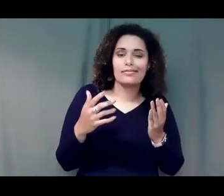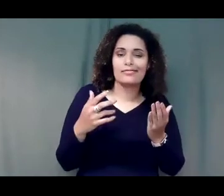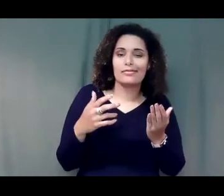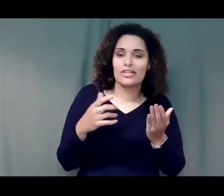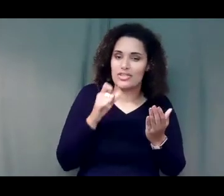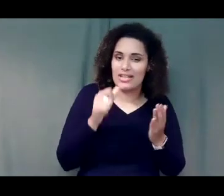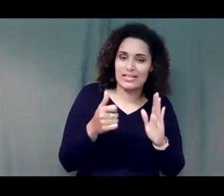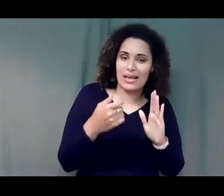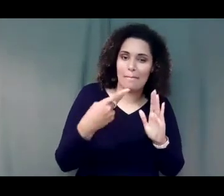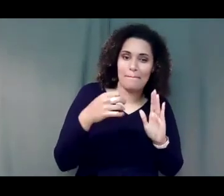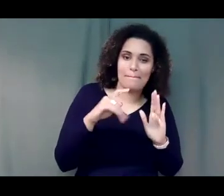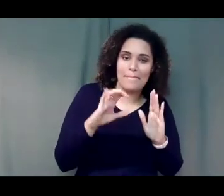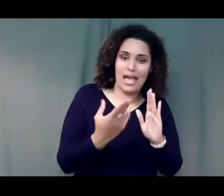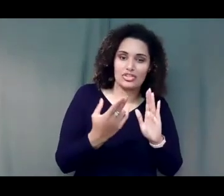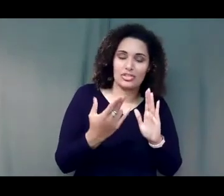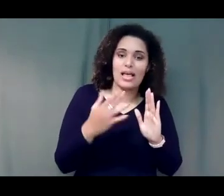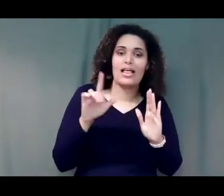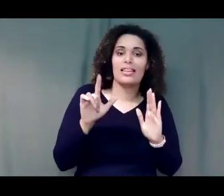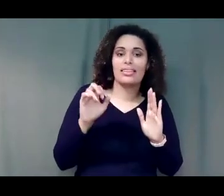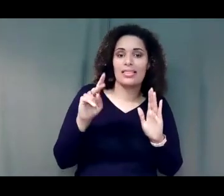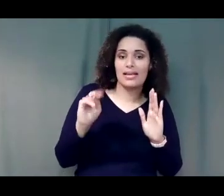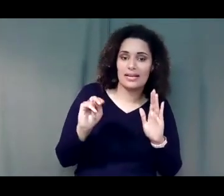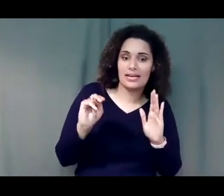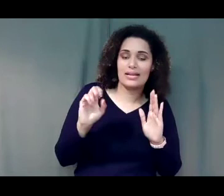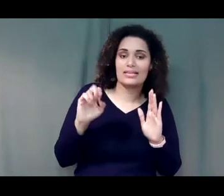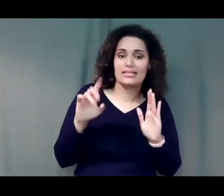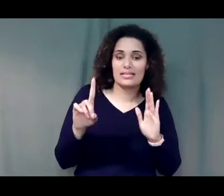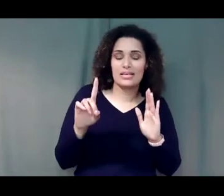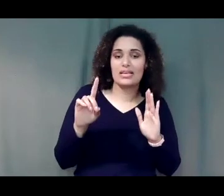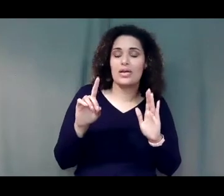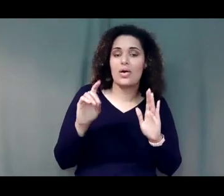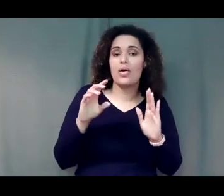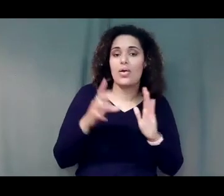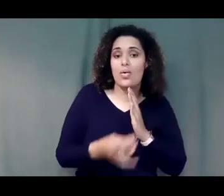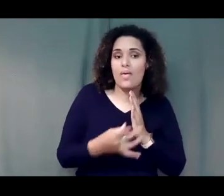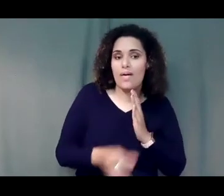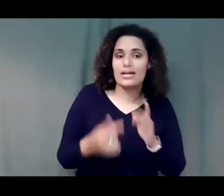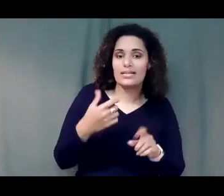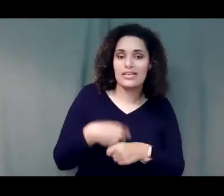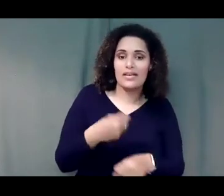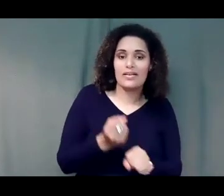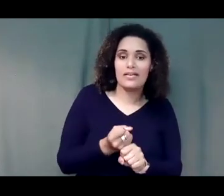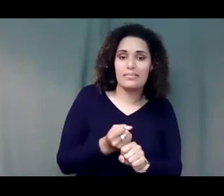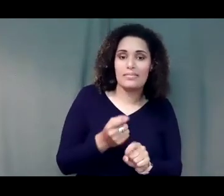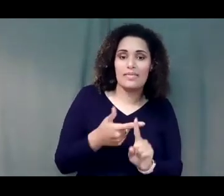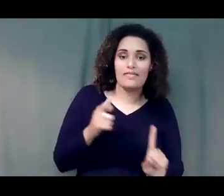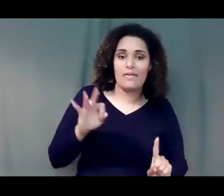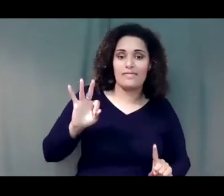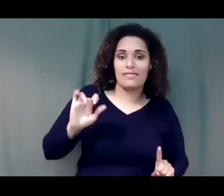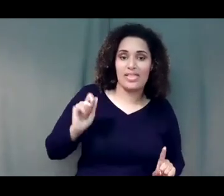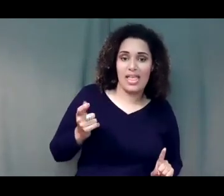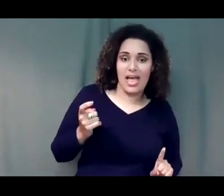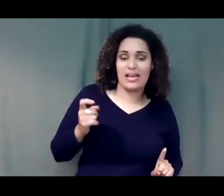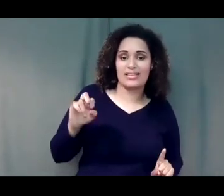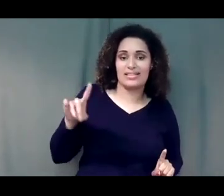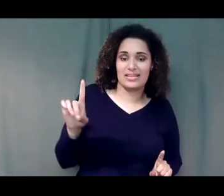patch well. It's linseed oil. So it's made from flaxseed. And I don't know why they call it linseed. It's whatever. It's grown,